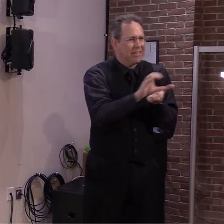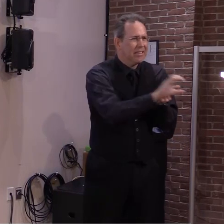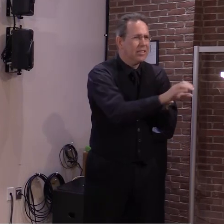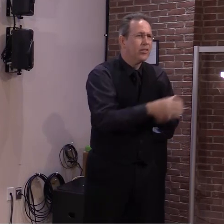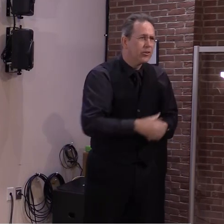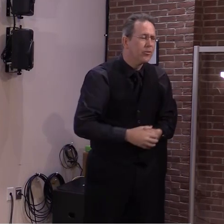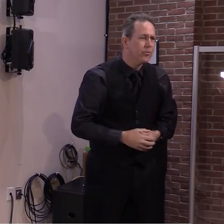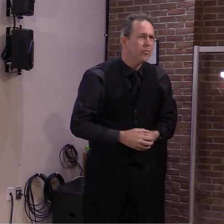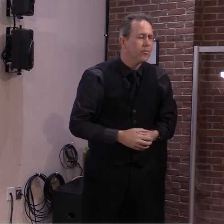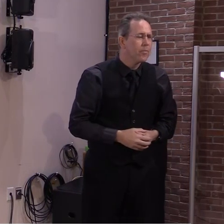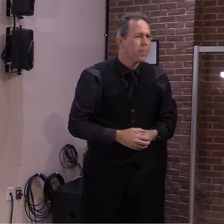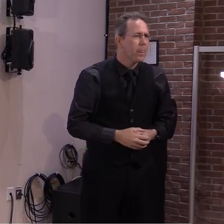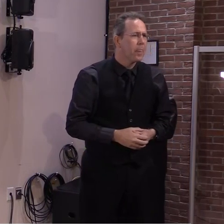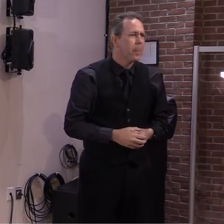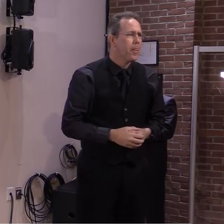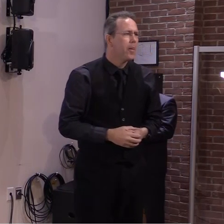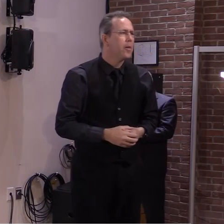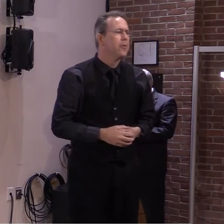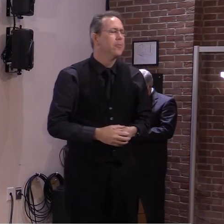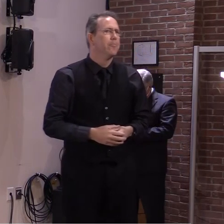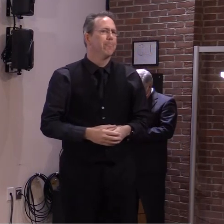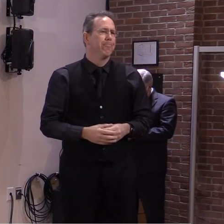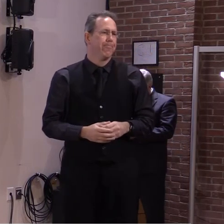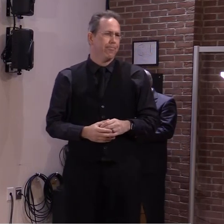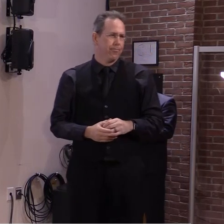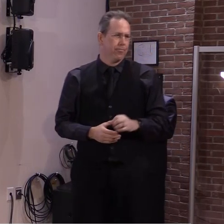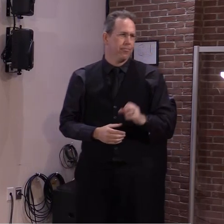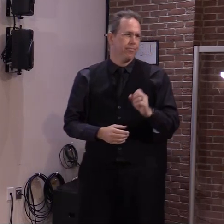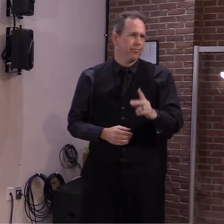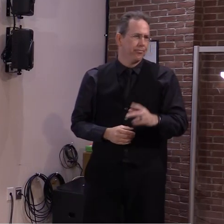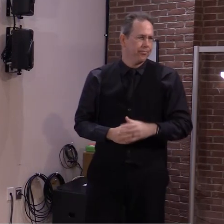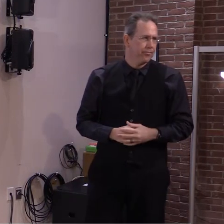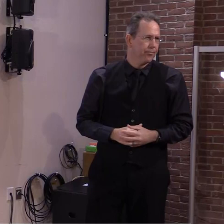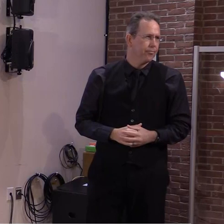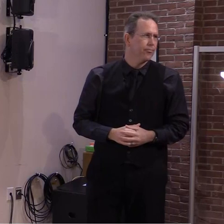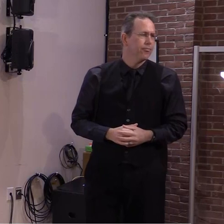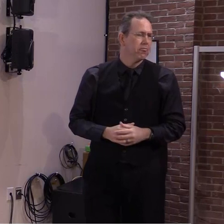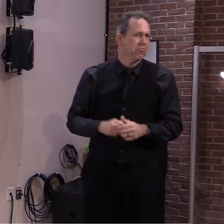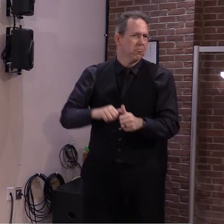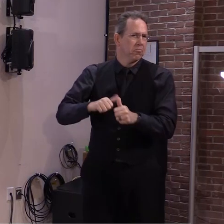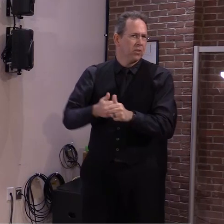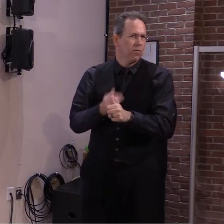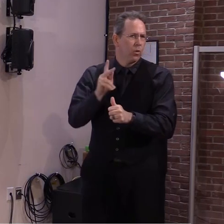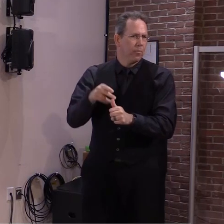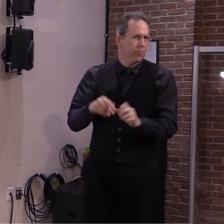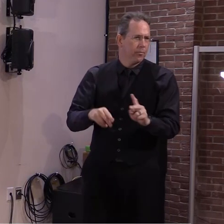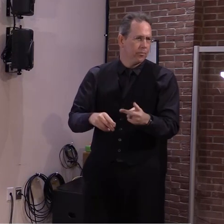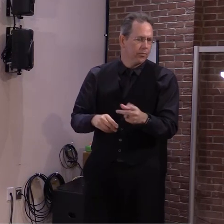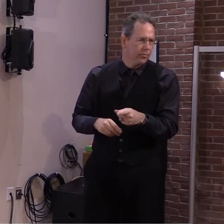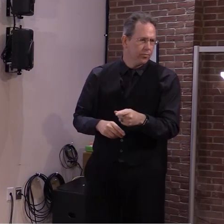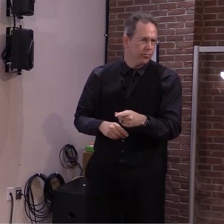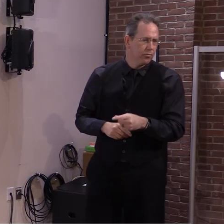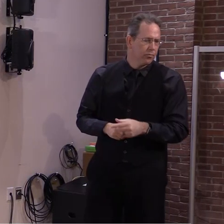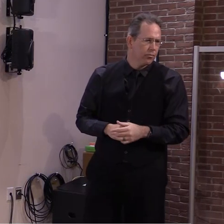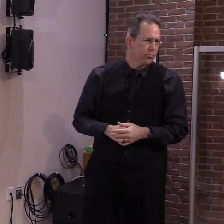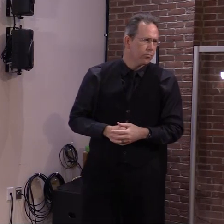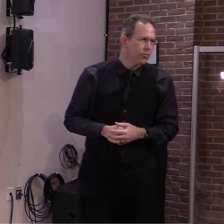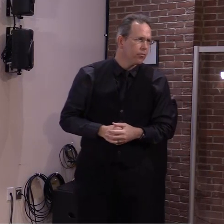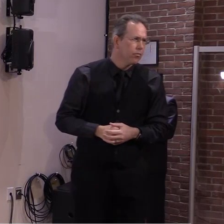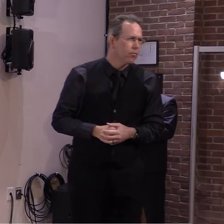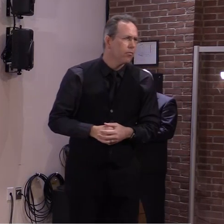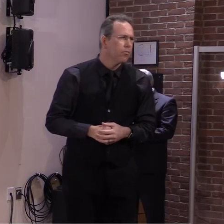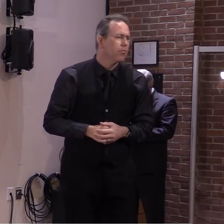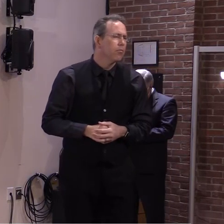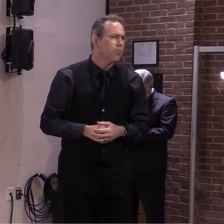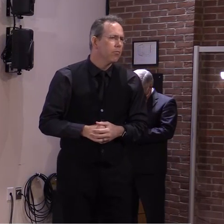But obviously needs to be paid. I've heard a couple different numbers. I'm wondering what you've heard as to